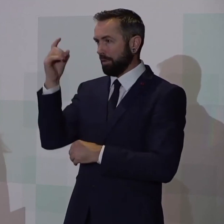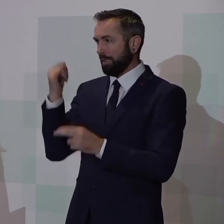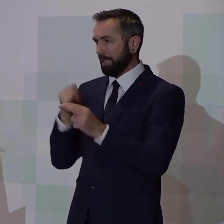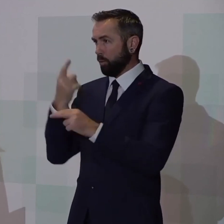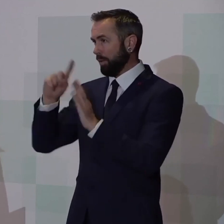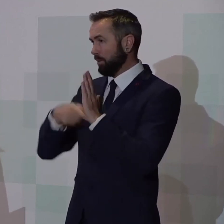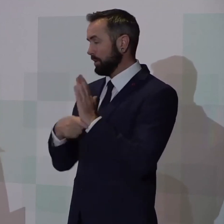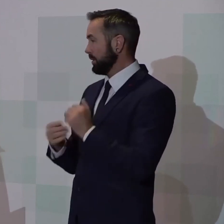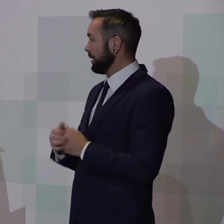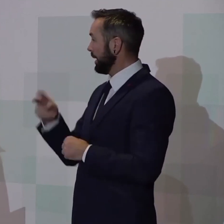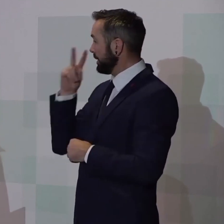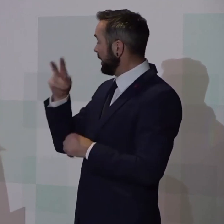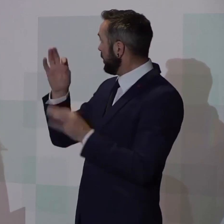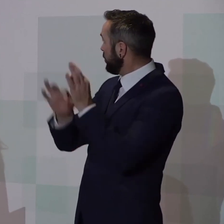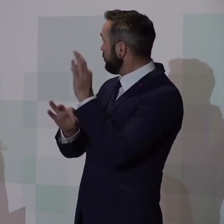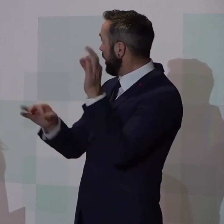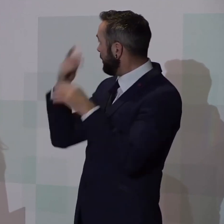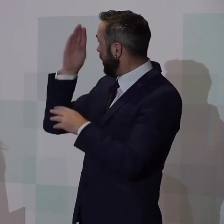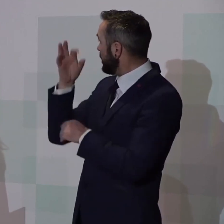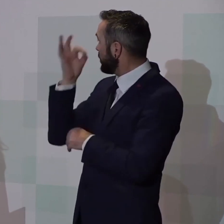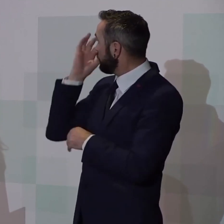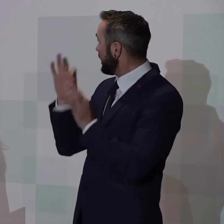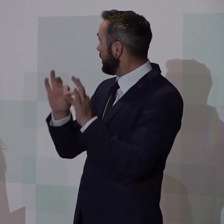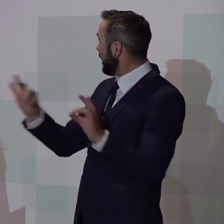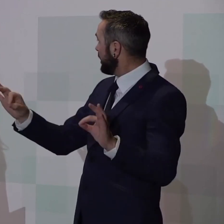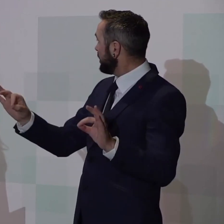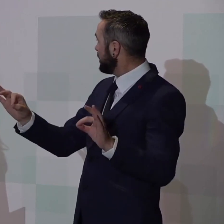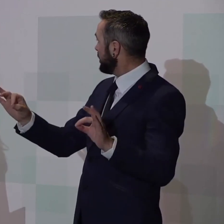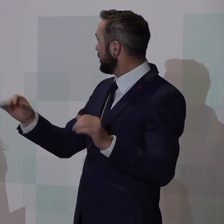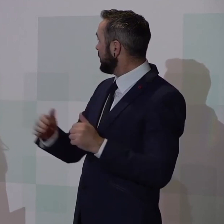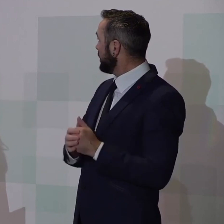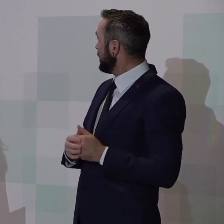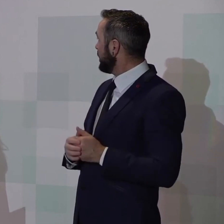You can see it there on the graph where Ireland is, the green line at the bottom is the divorce rate.